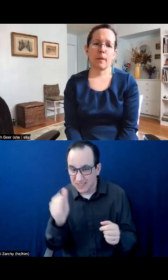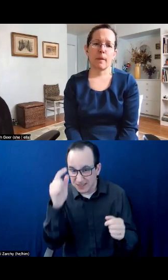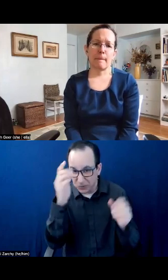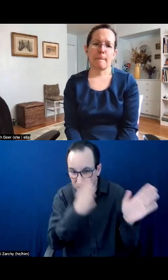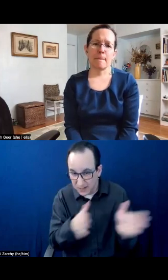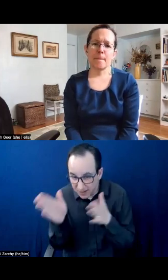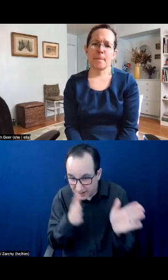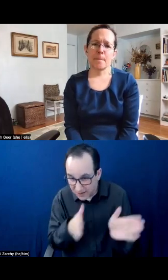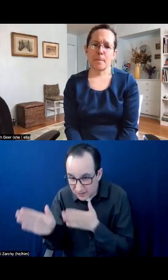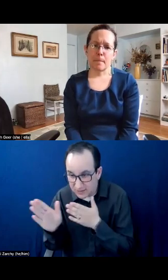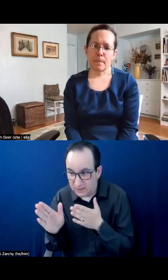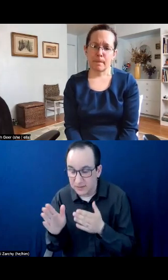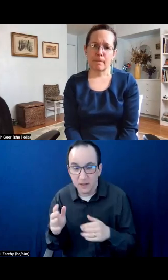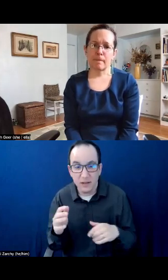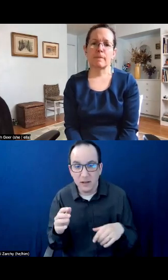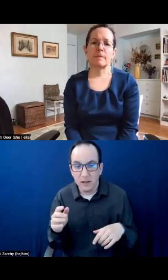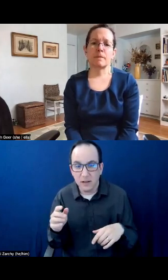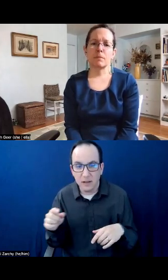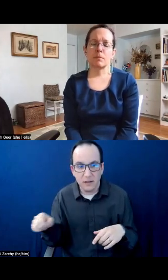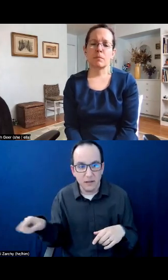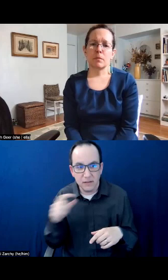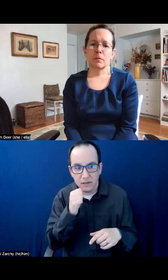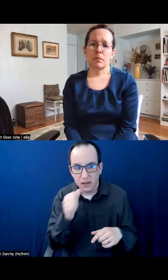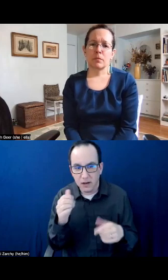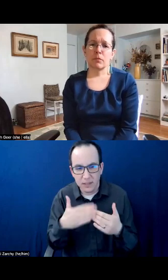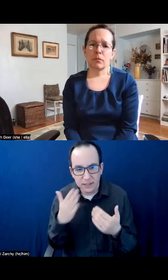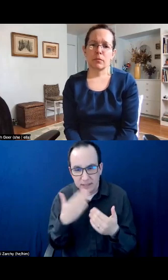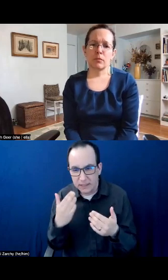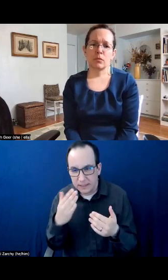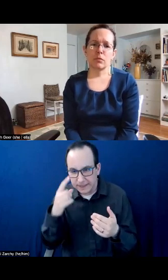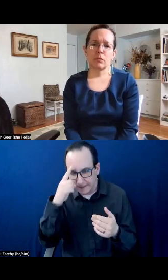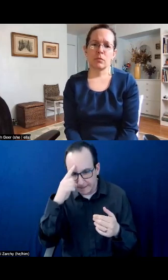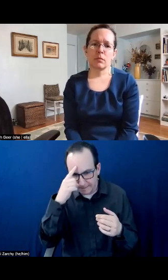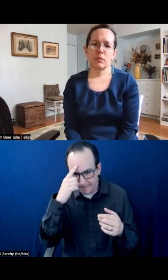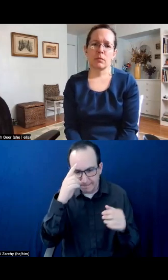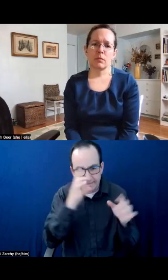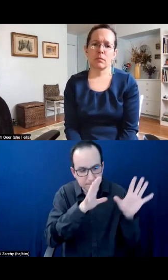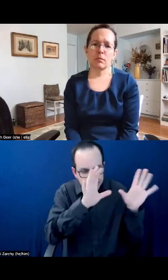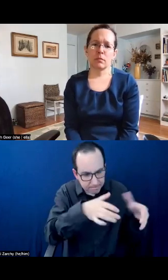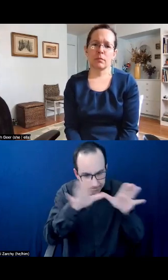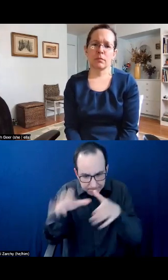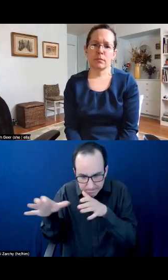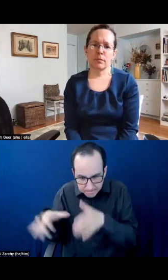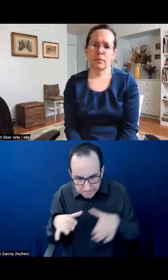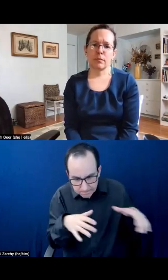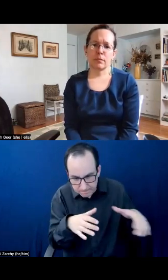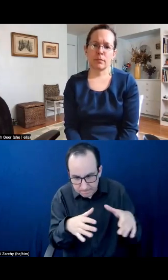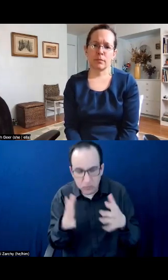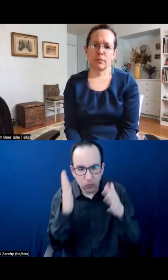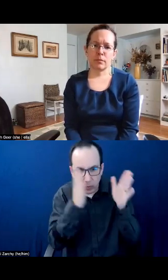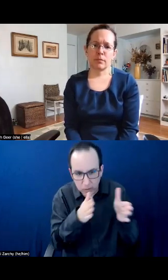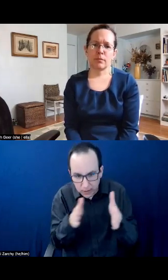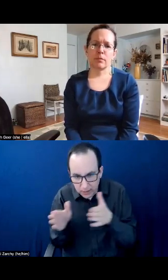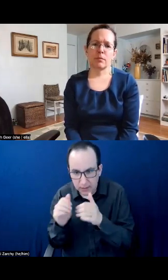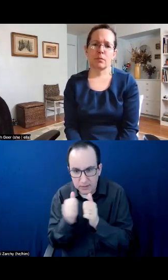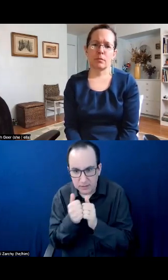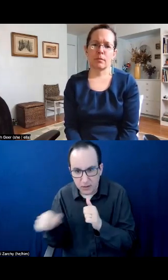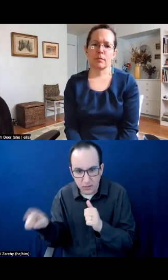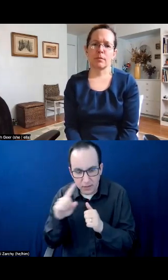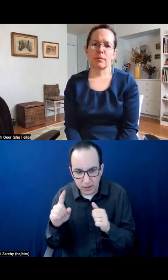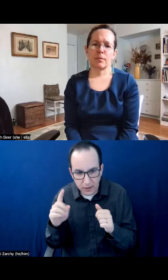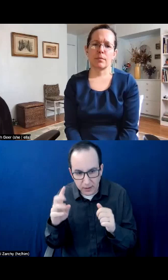think and how they organize information, it's very difficult for them to group